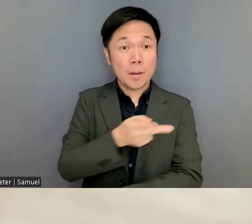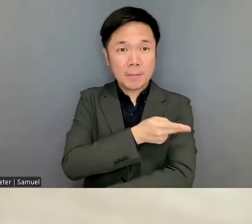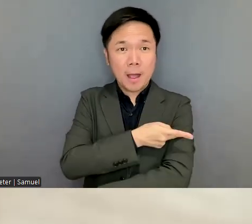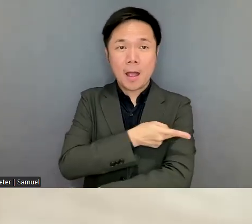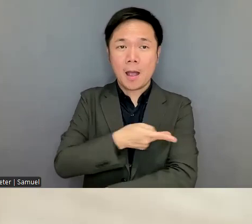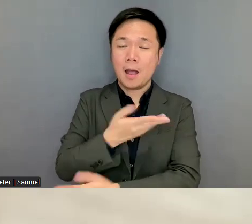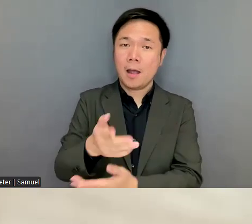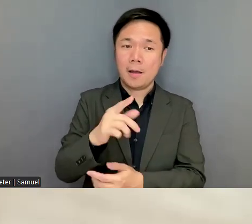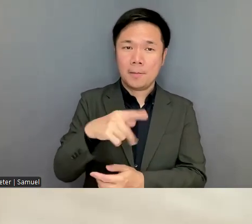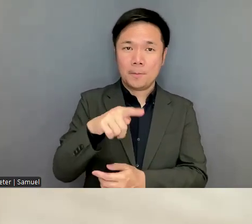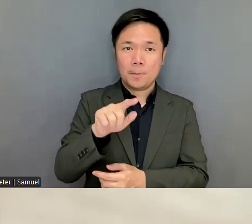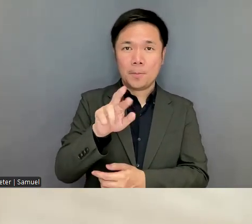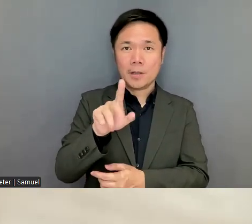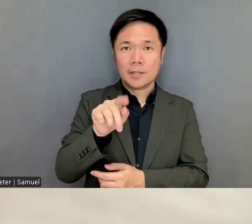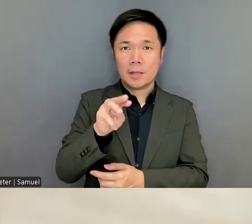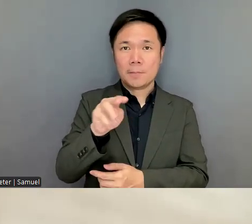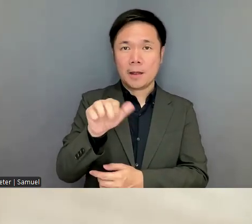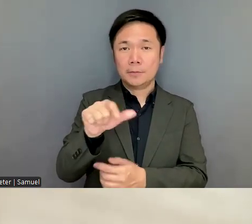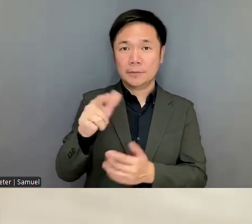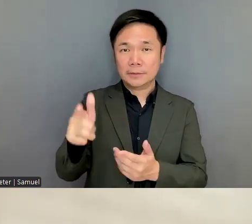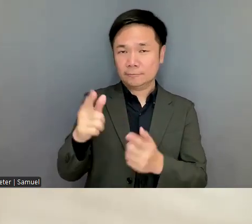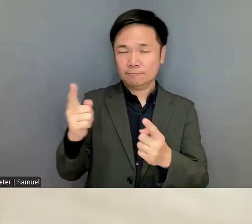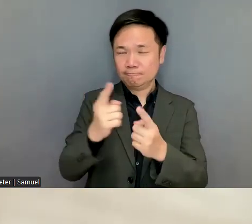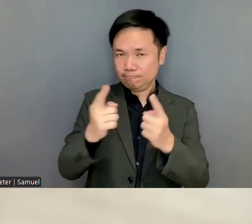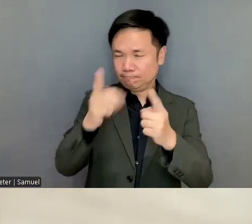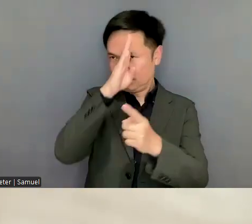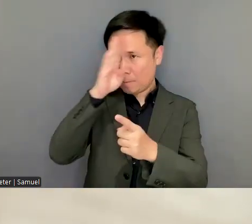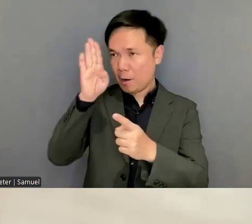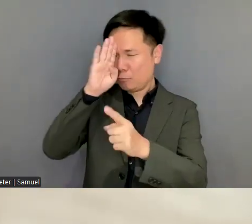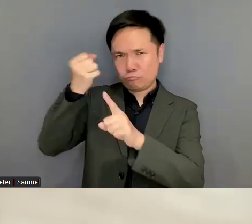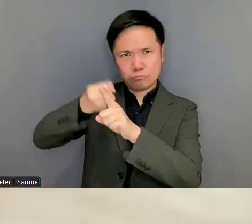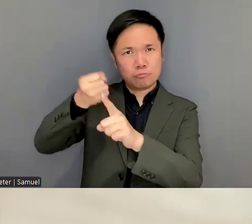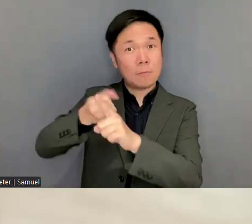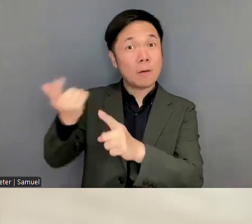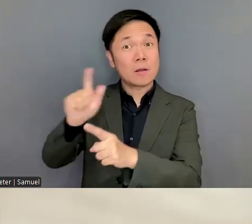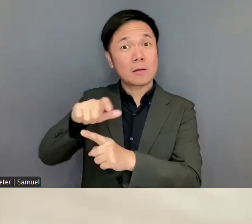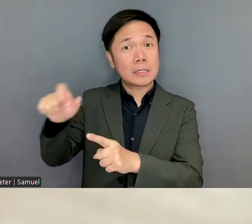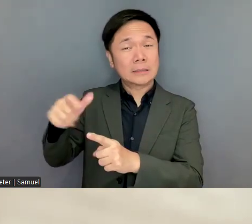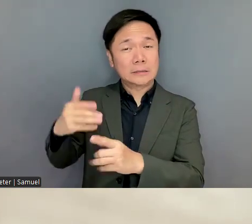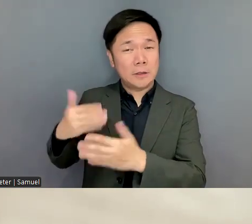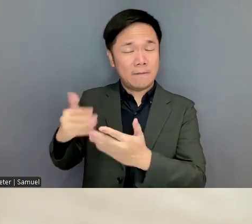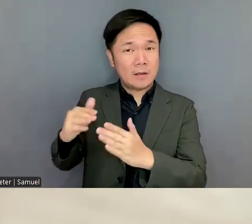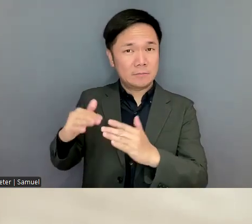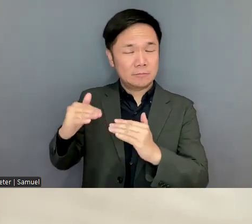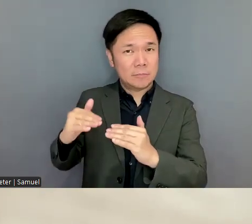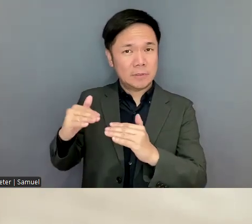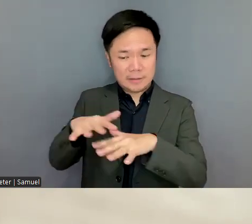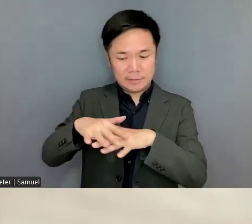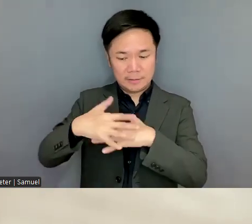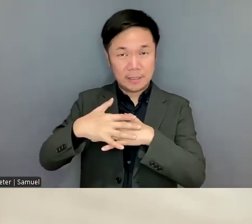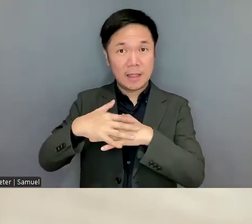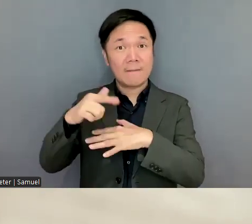Guru. Pratima is an academic activist from Nepal. She has advanced intersectionality in